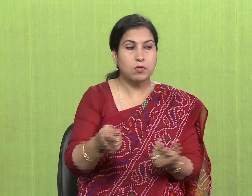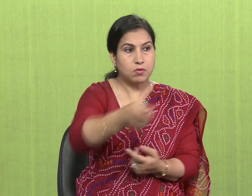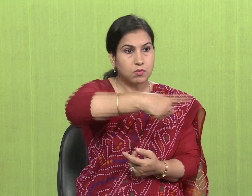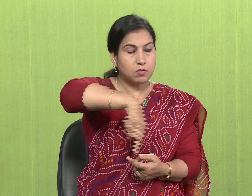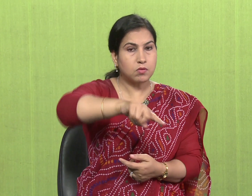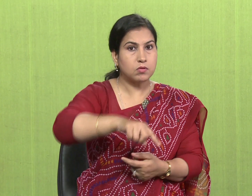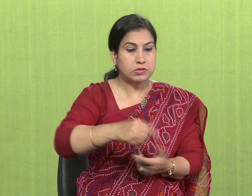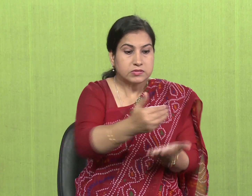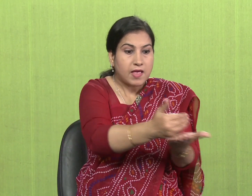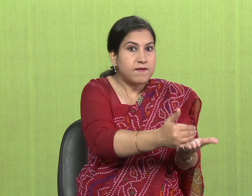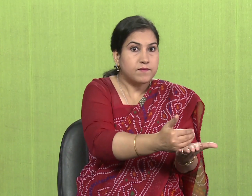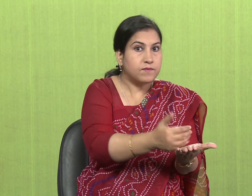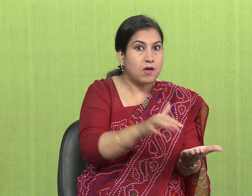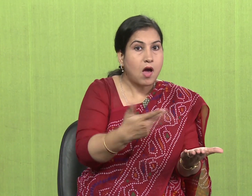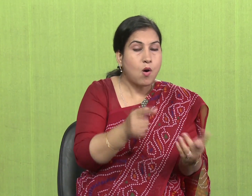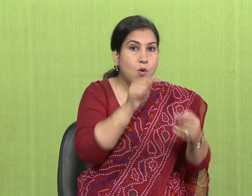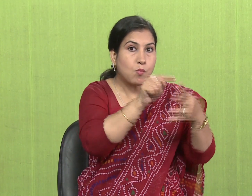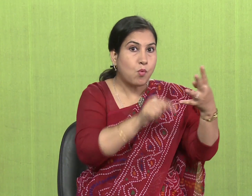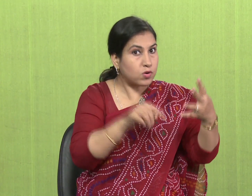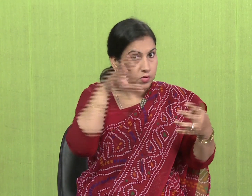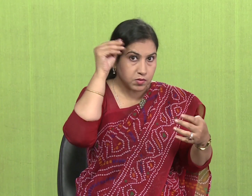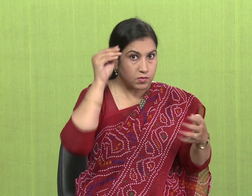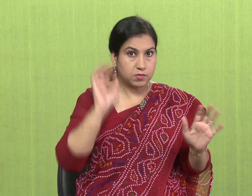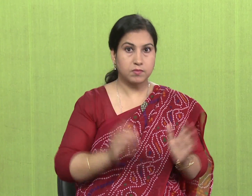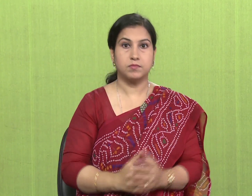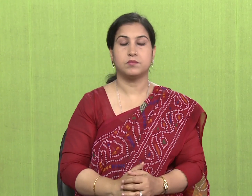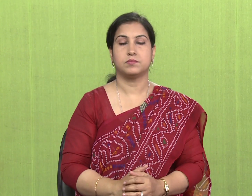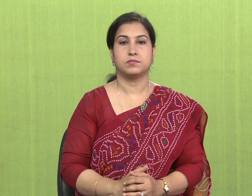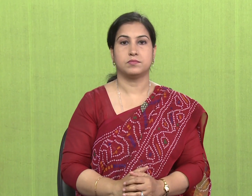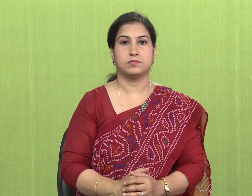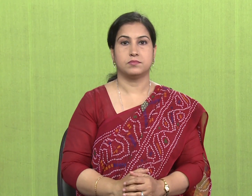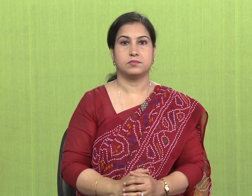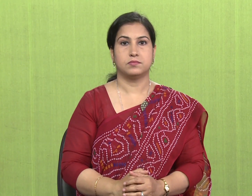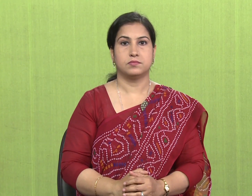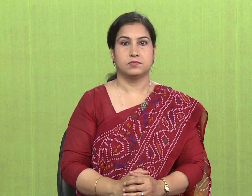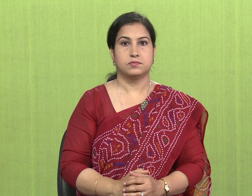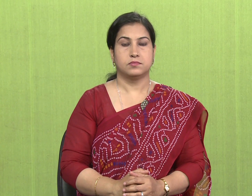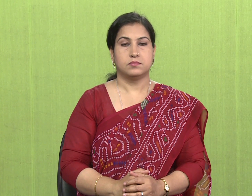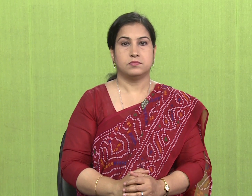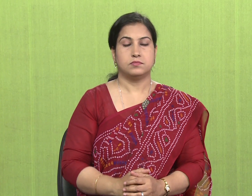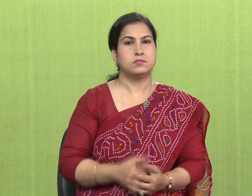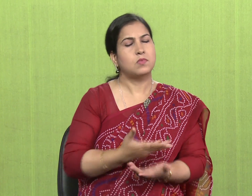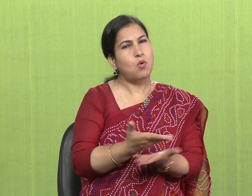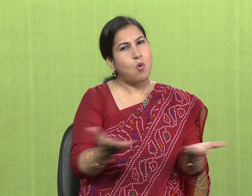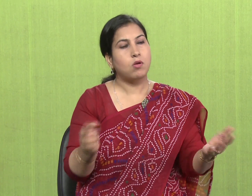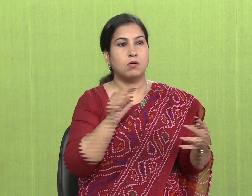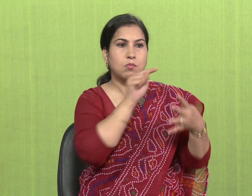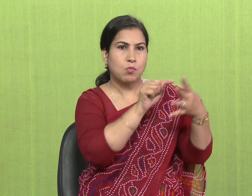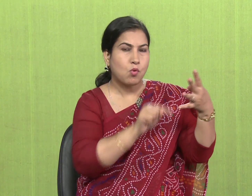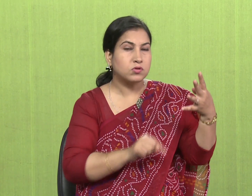protected. All the components of biodiversity